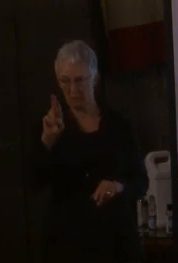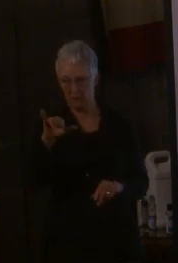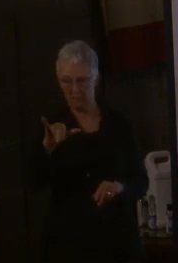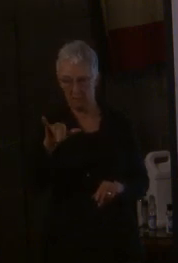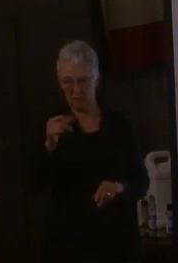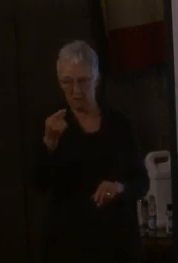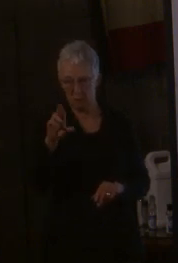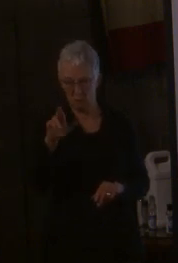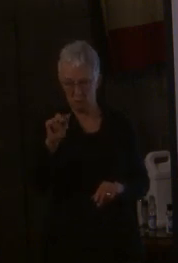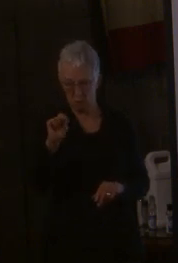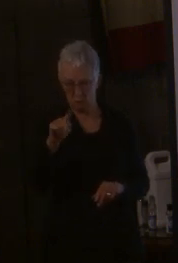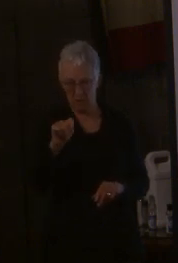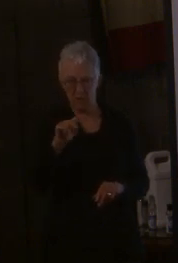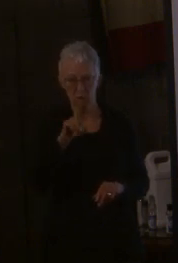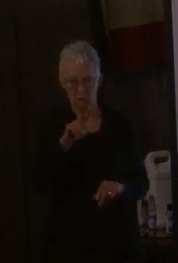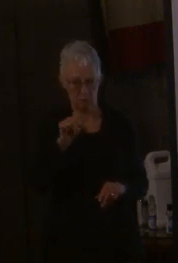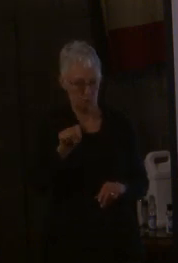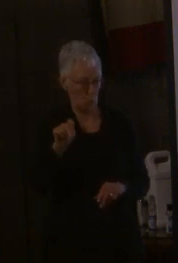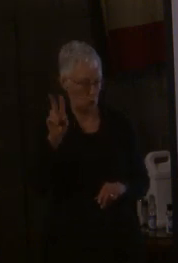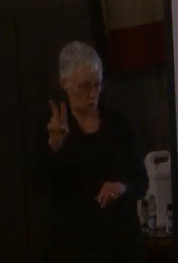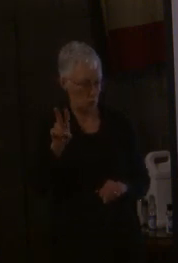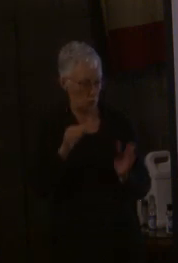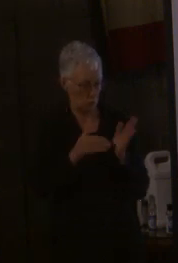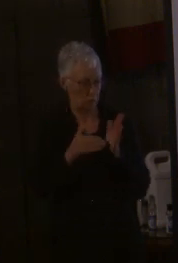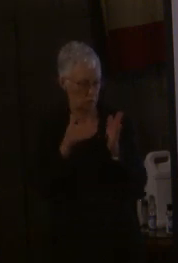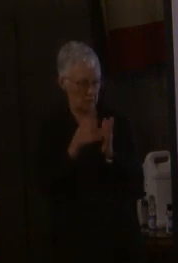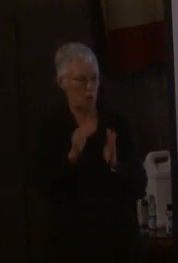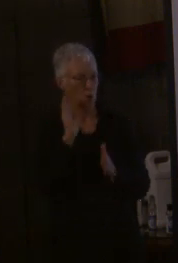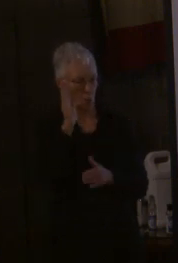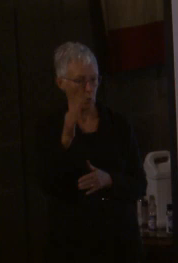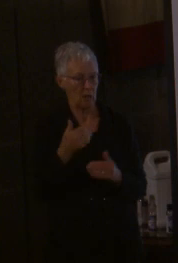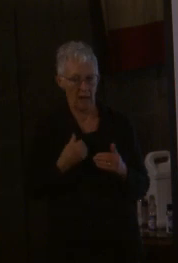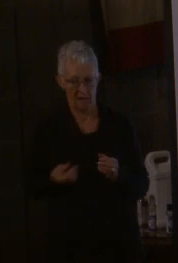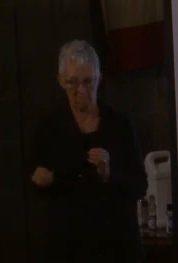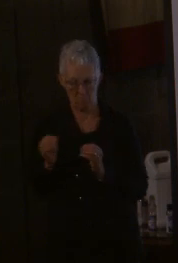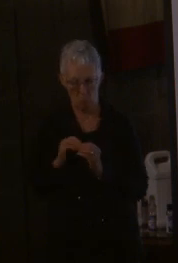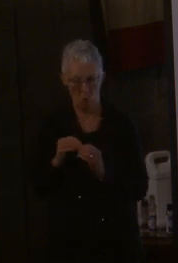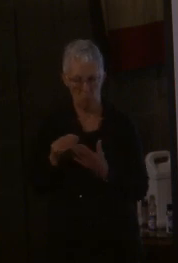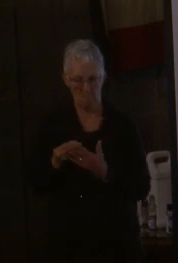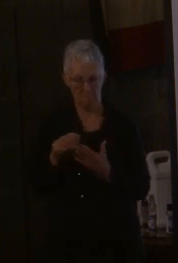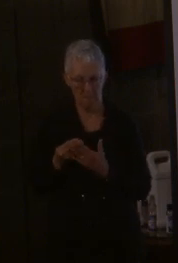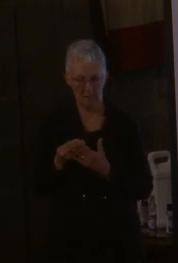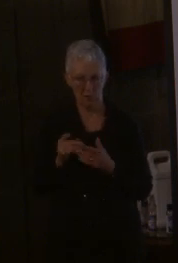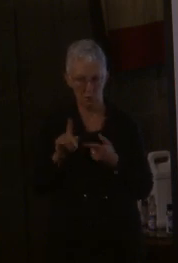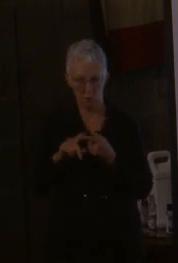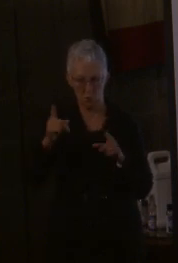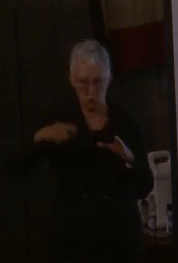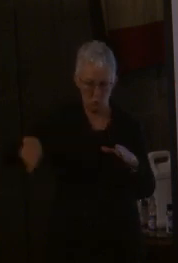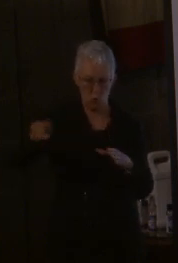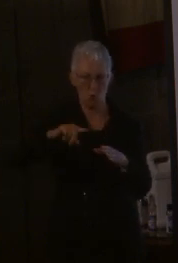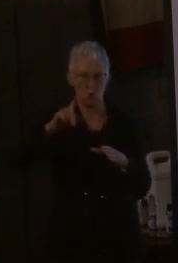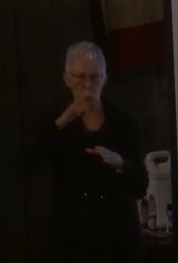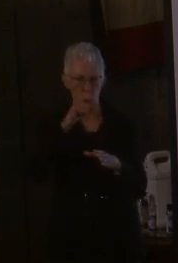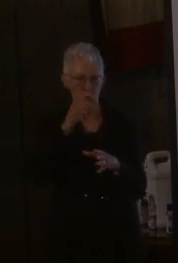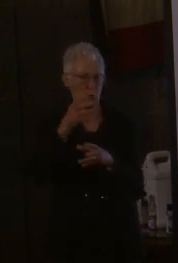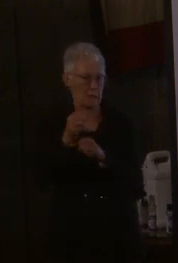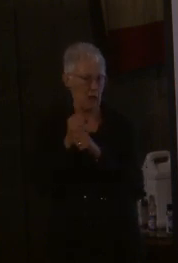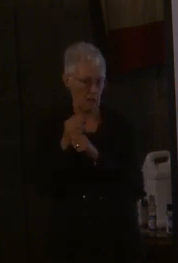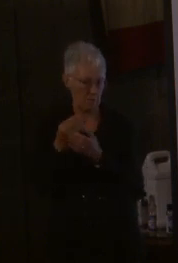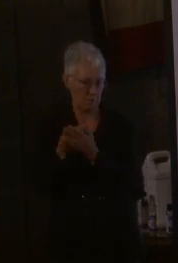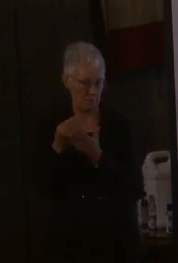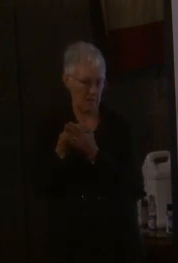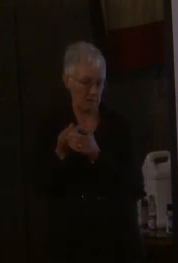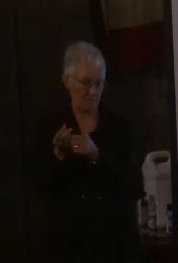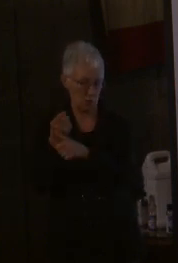million, additional funding to serve grantees who were awarded funding in round one, which means we're going to supplement them a